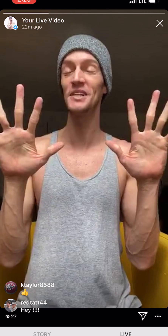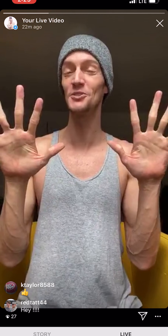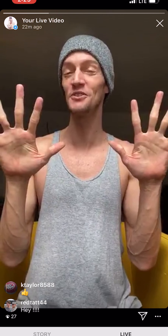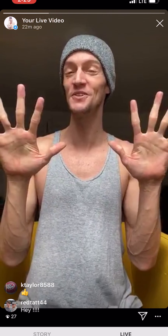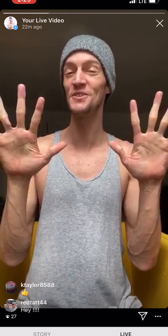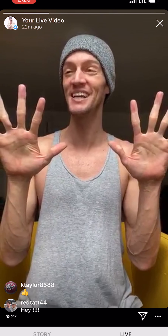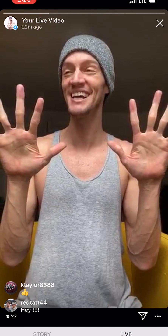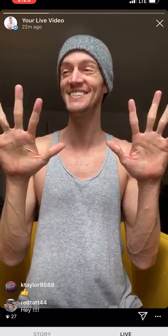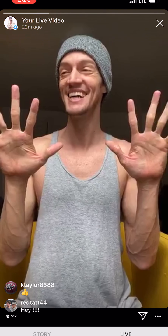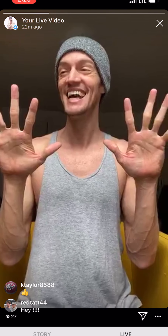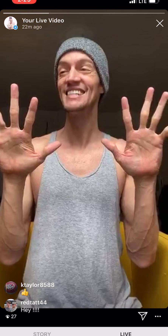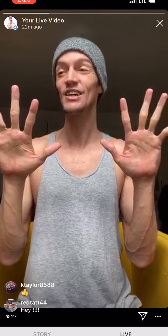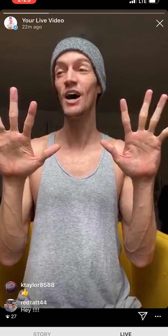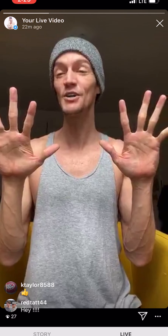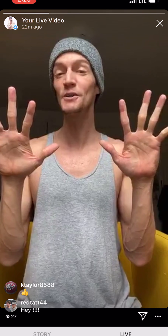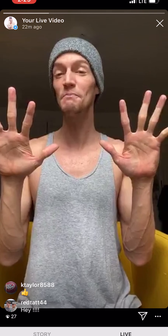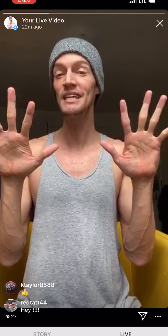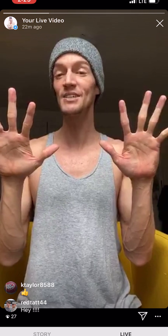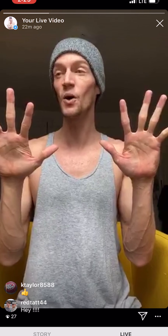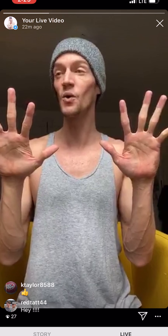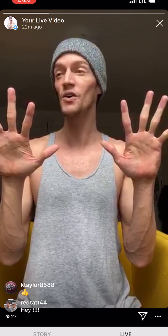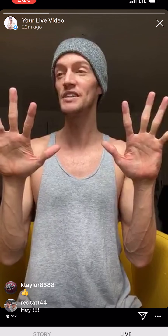little review right now. To conquer, beat or defeat.